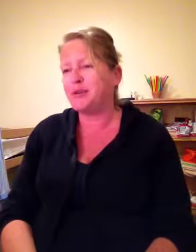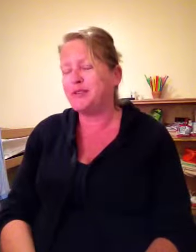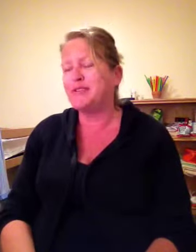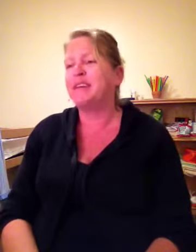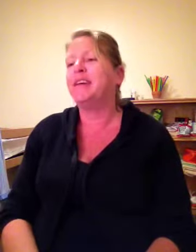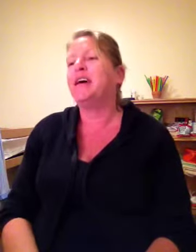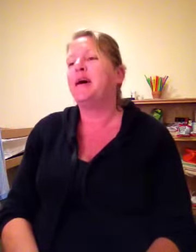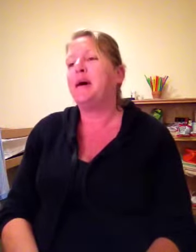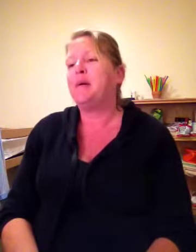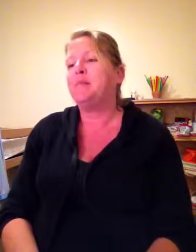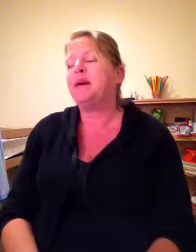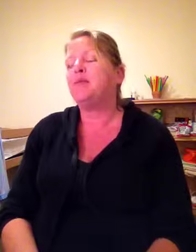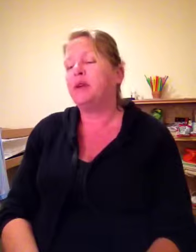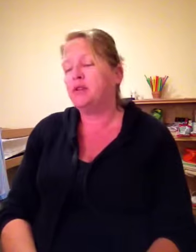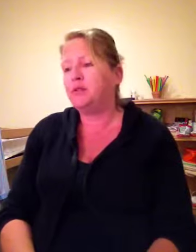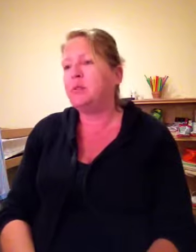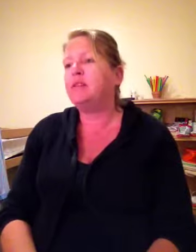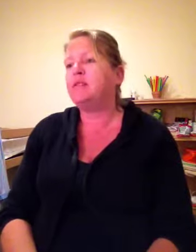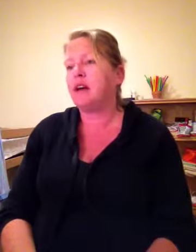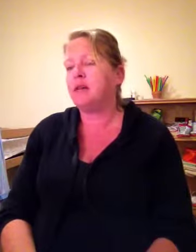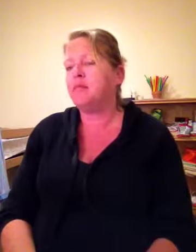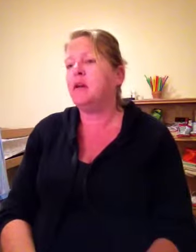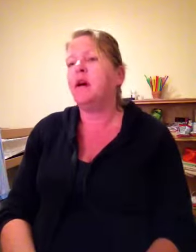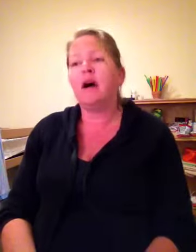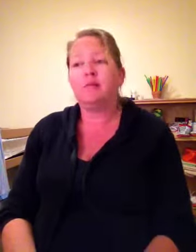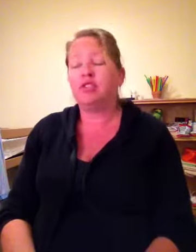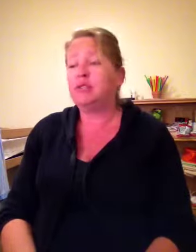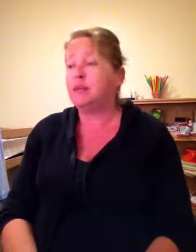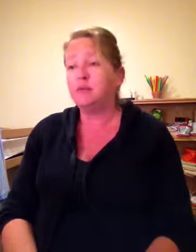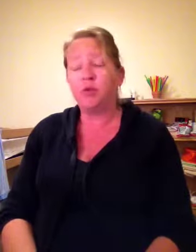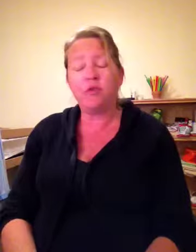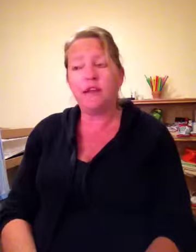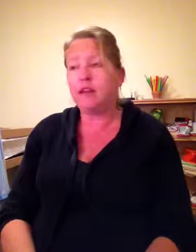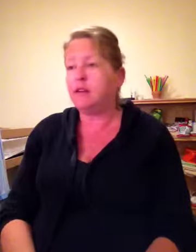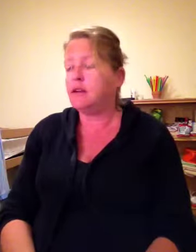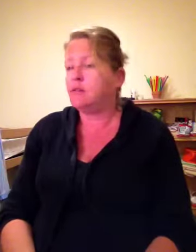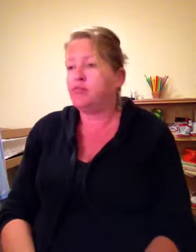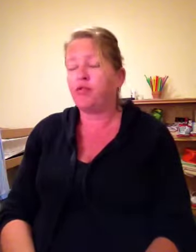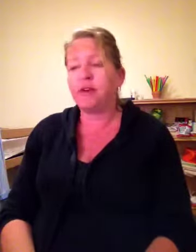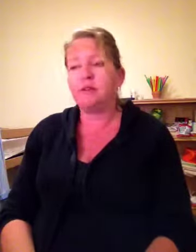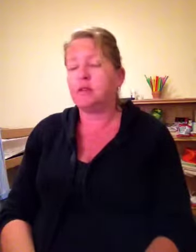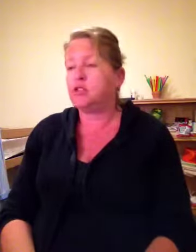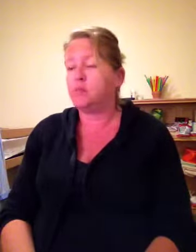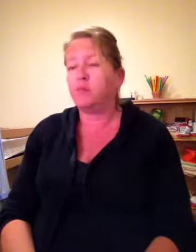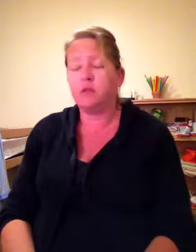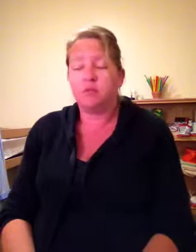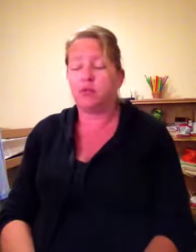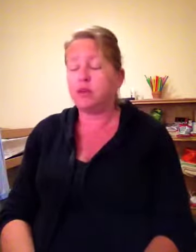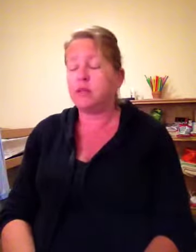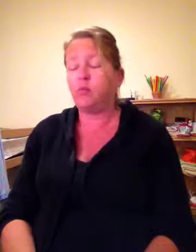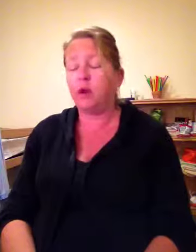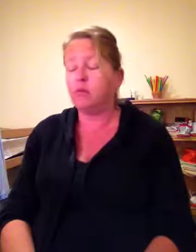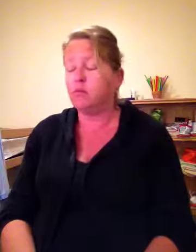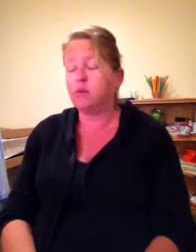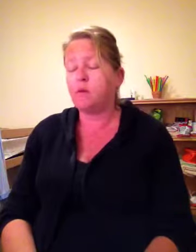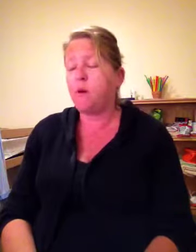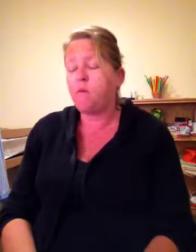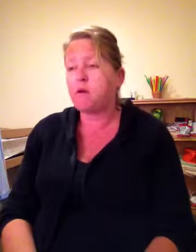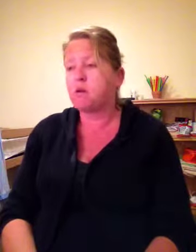answers, but we do spend time. She seems motivated and that she is progressing well with her homework, so I